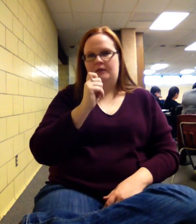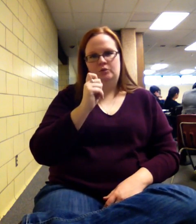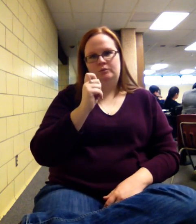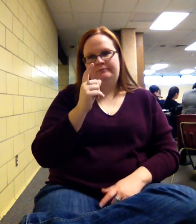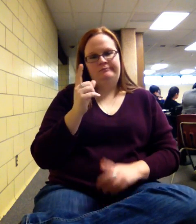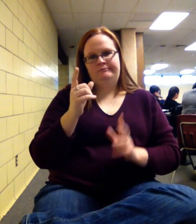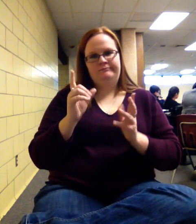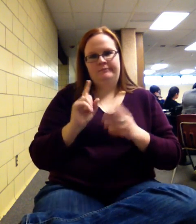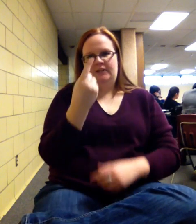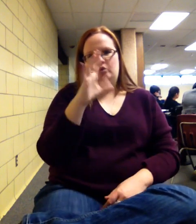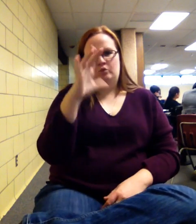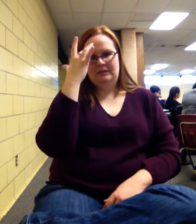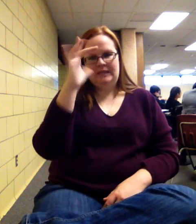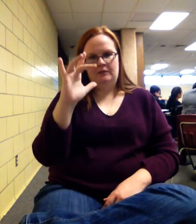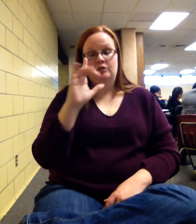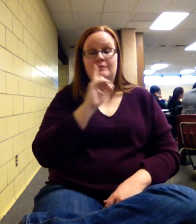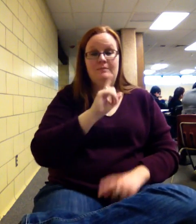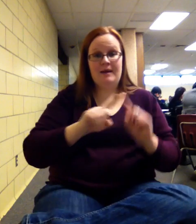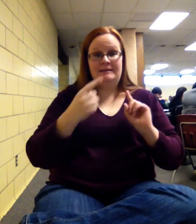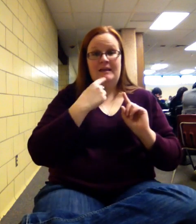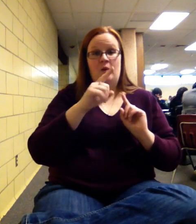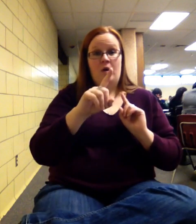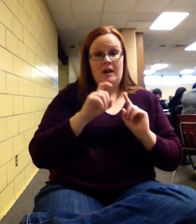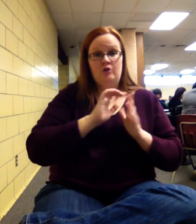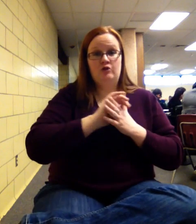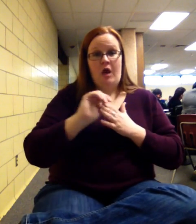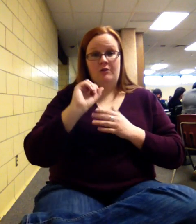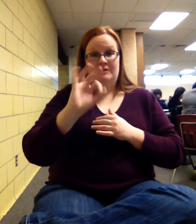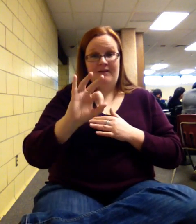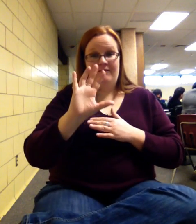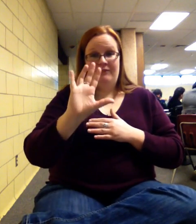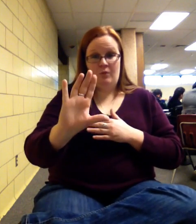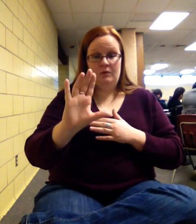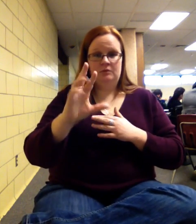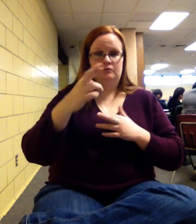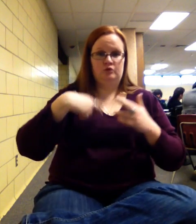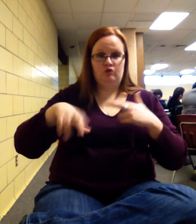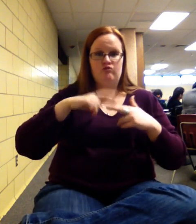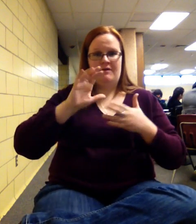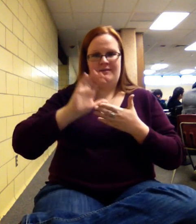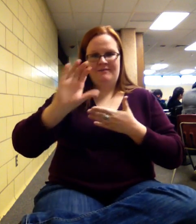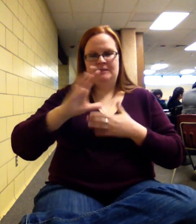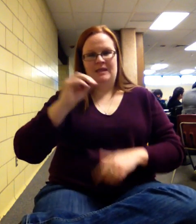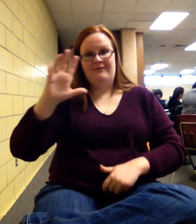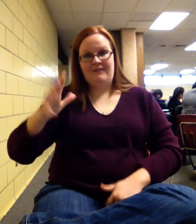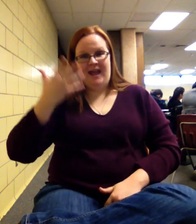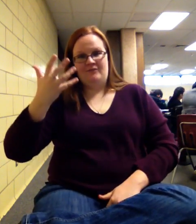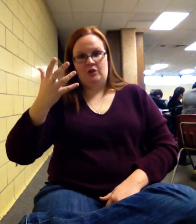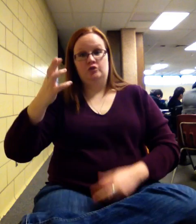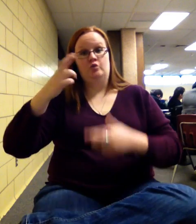$100 return of your investment, the $100 you put in, and the $5 return on your